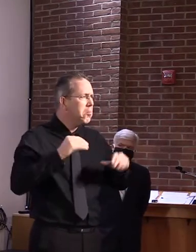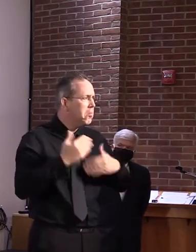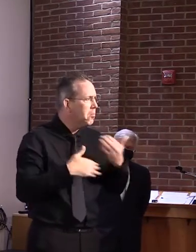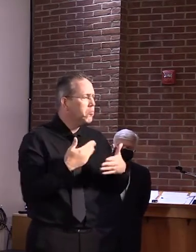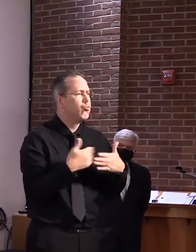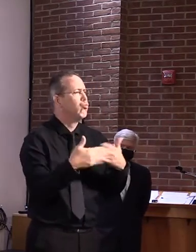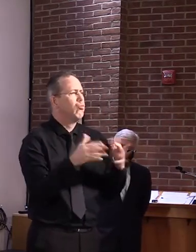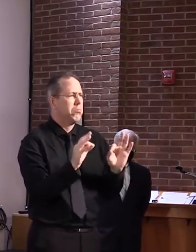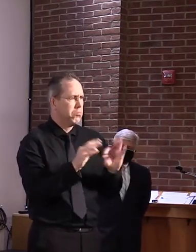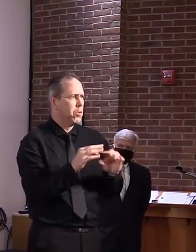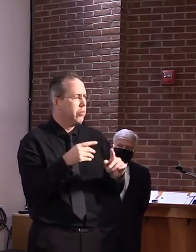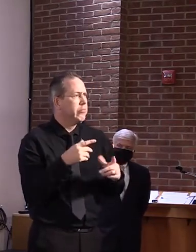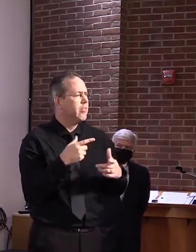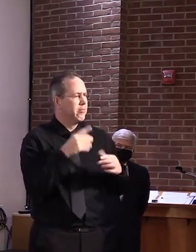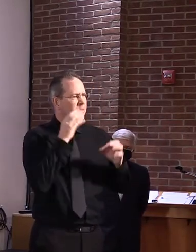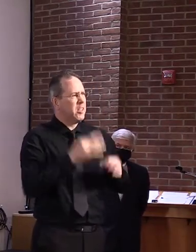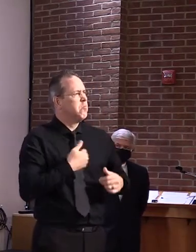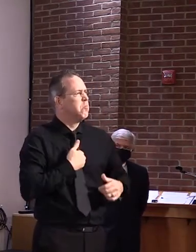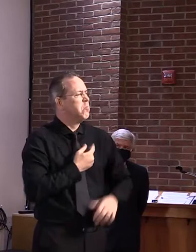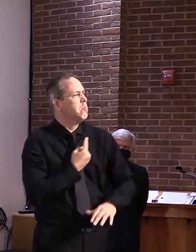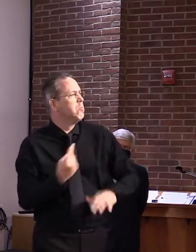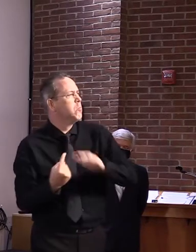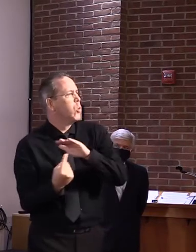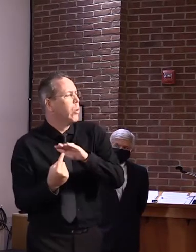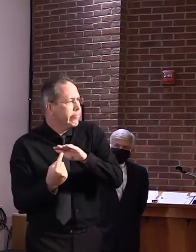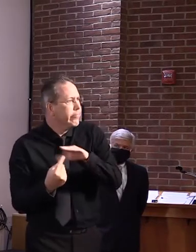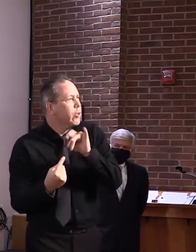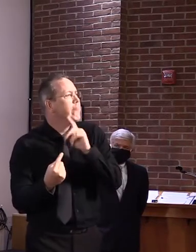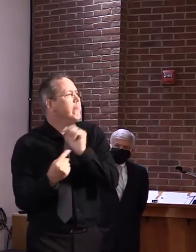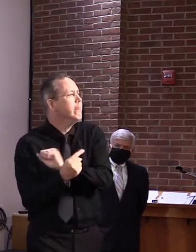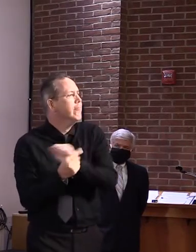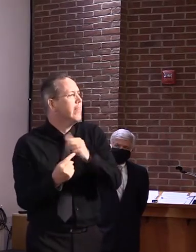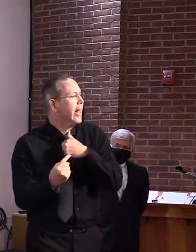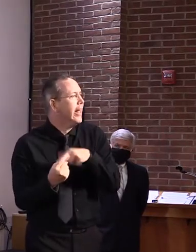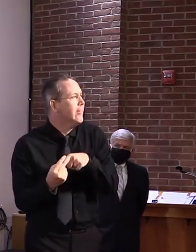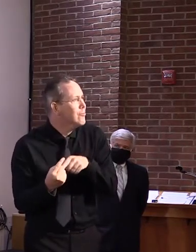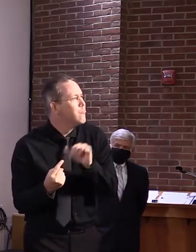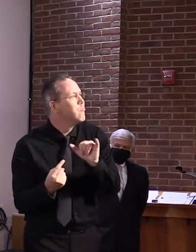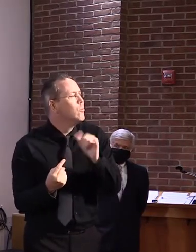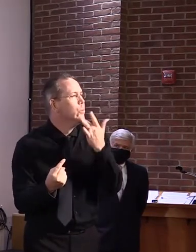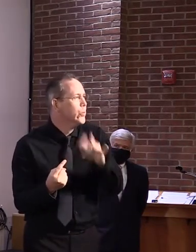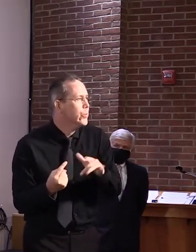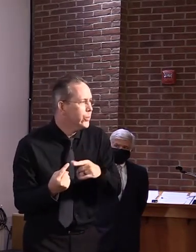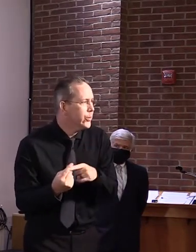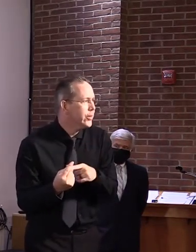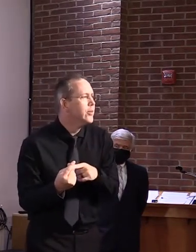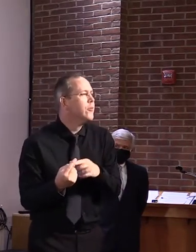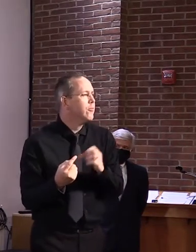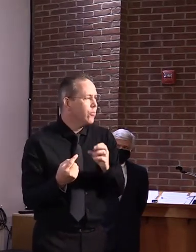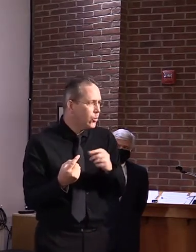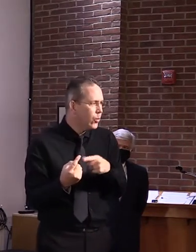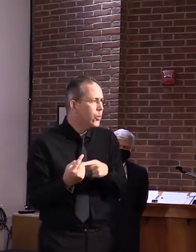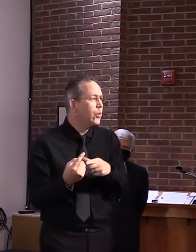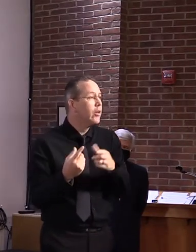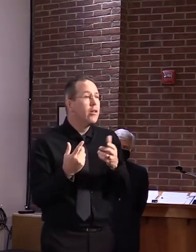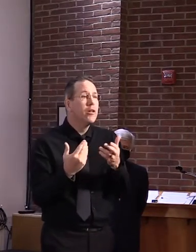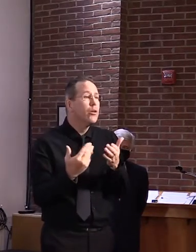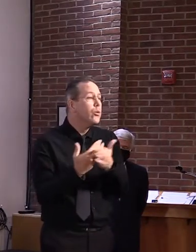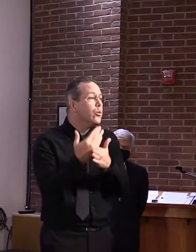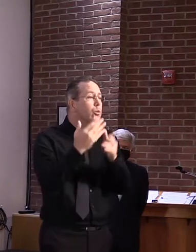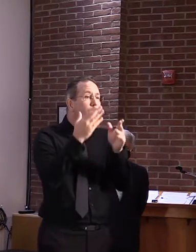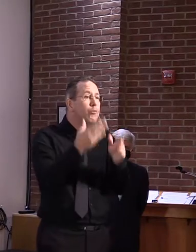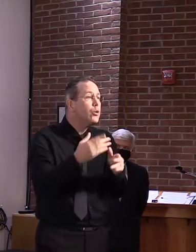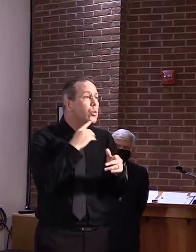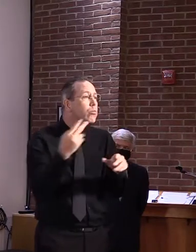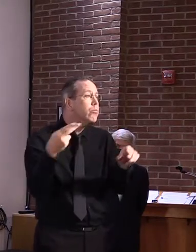arrive. So as long as we take all of these precautions, we shouldn't be dismayed or concerned that in